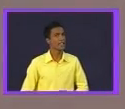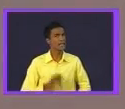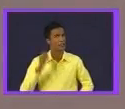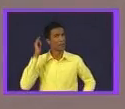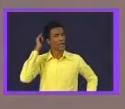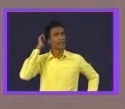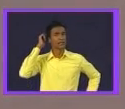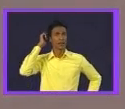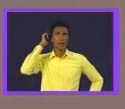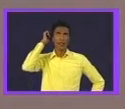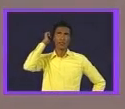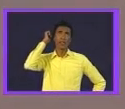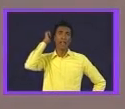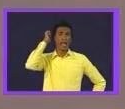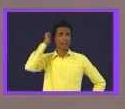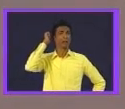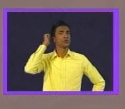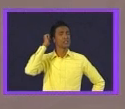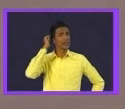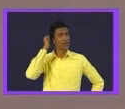other pairs that add up to 7?